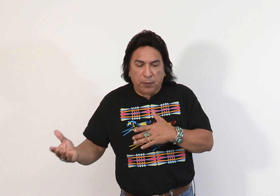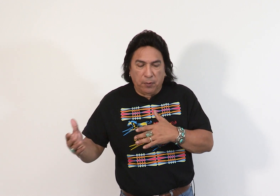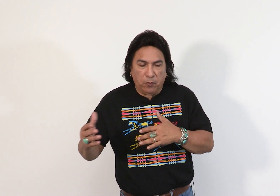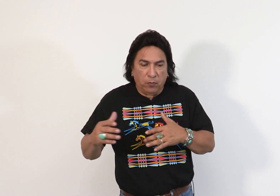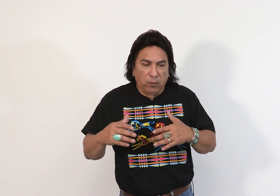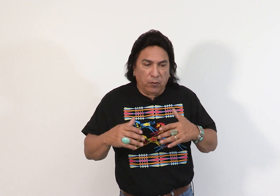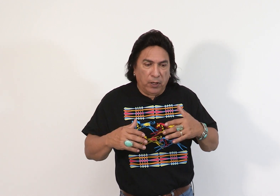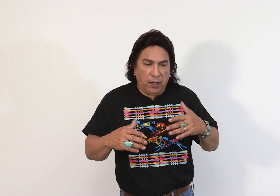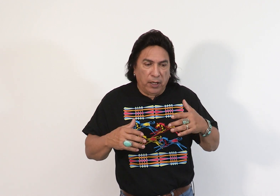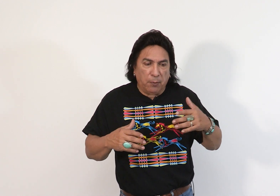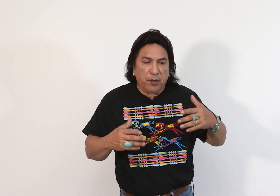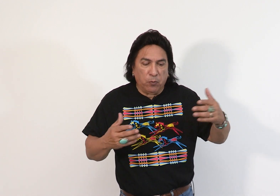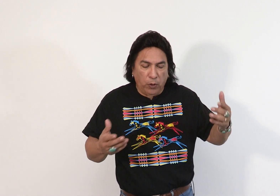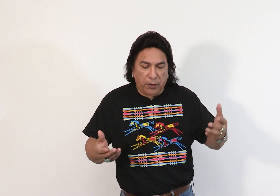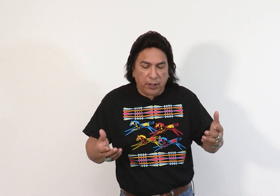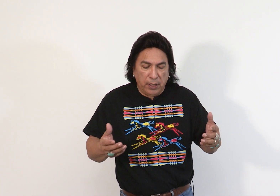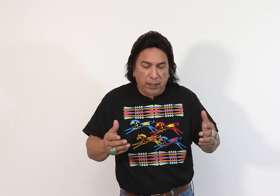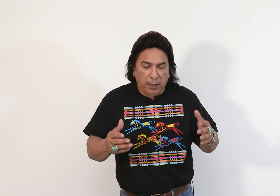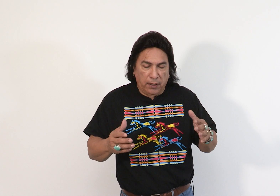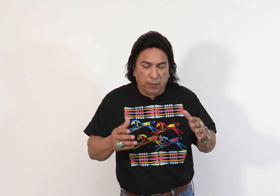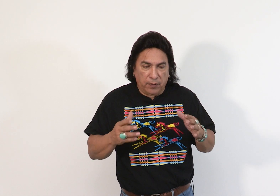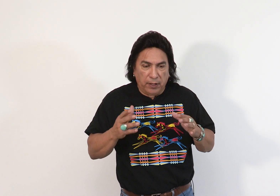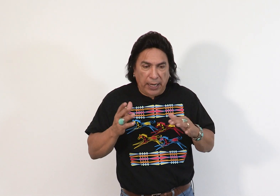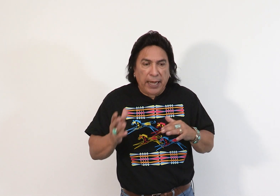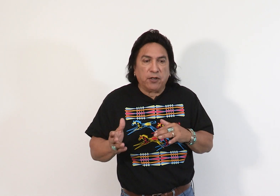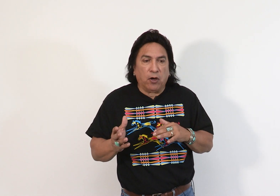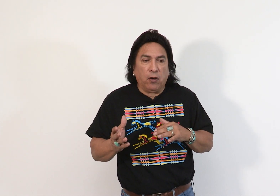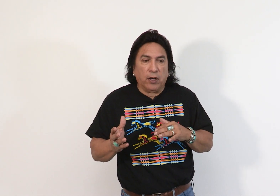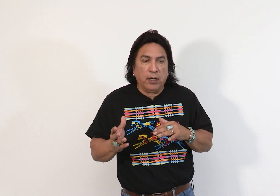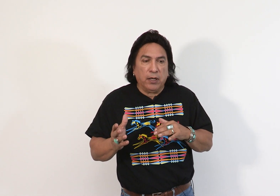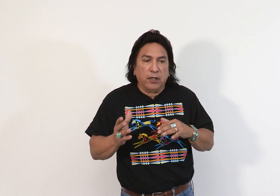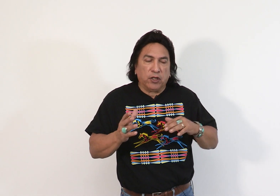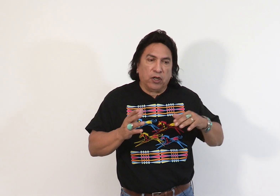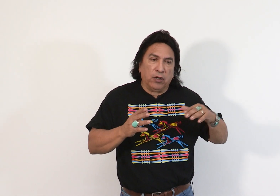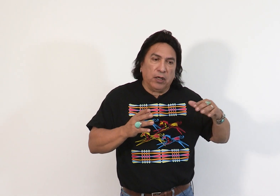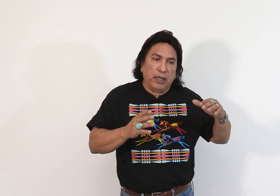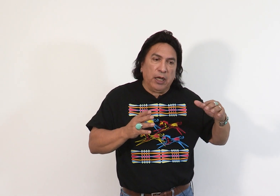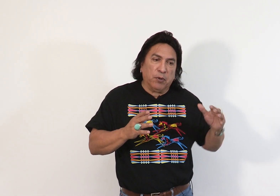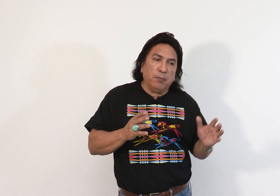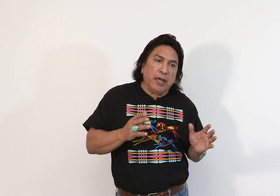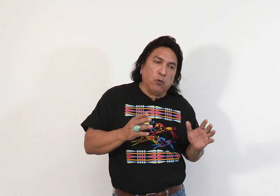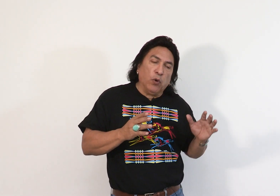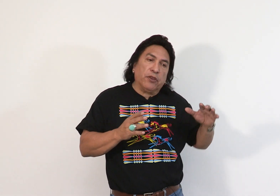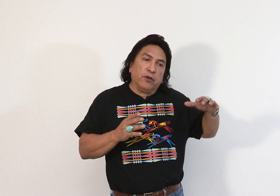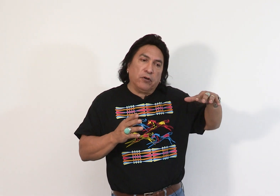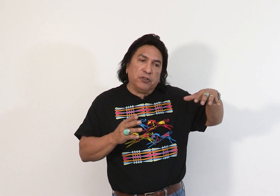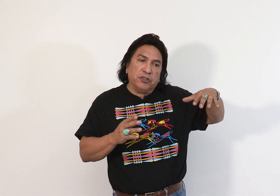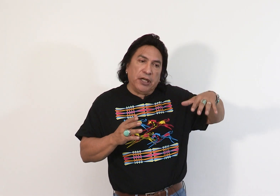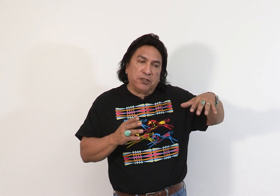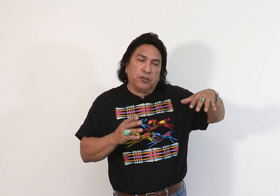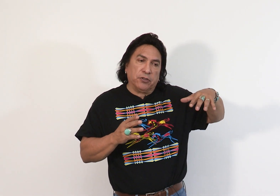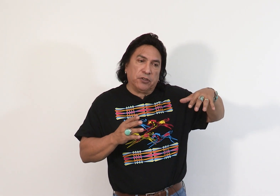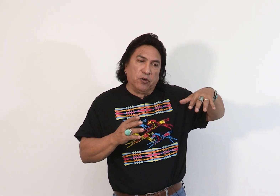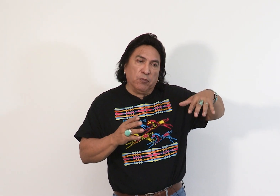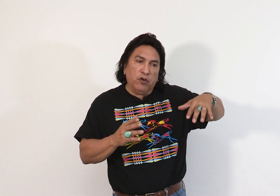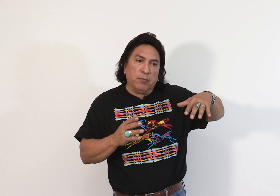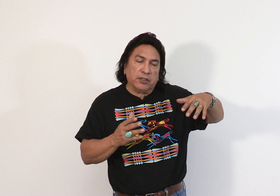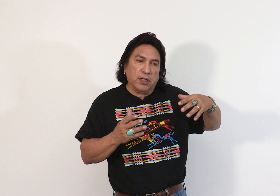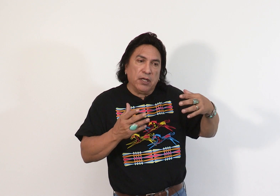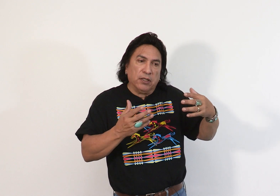them with the hand talk to implement with their gestures and their movements,